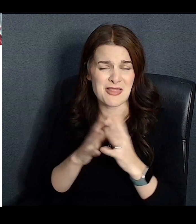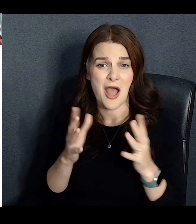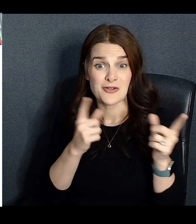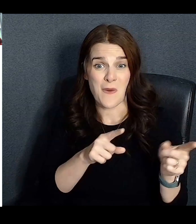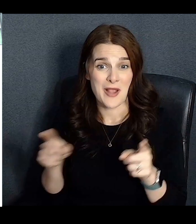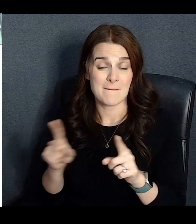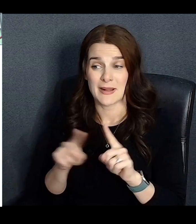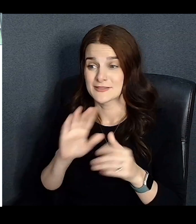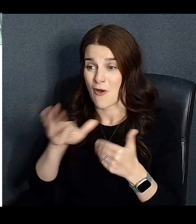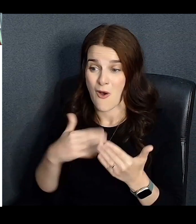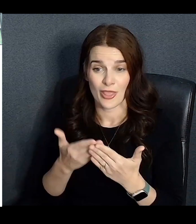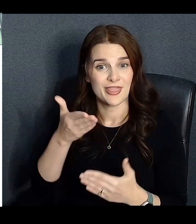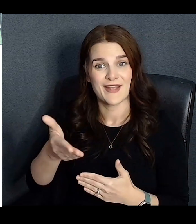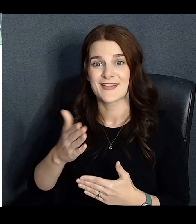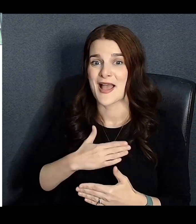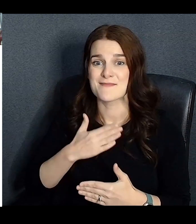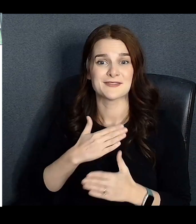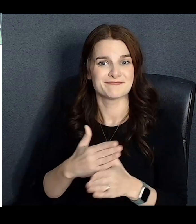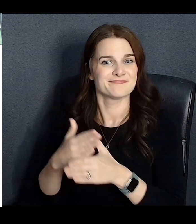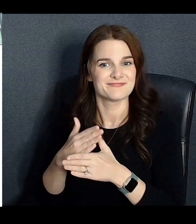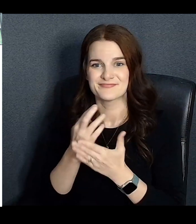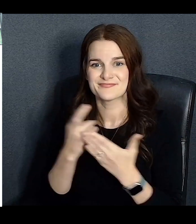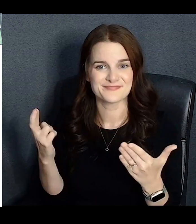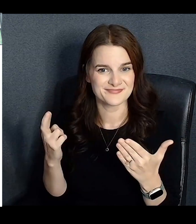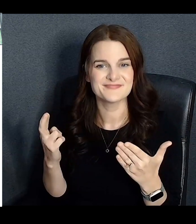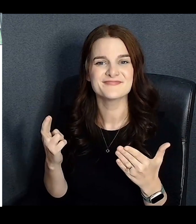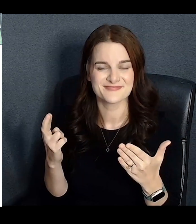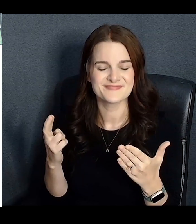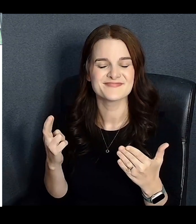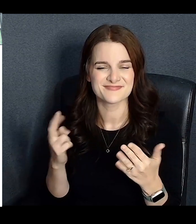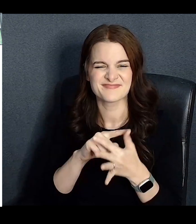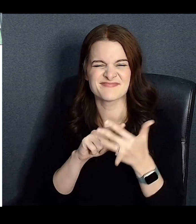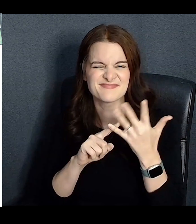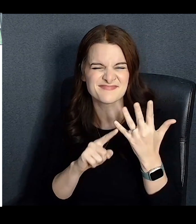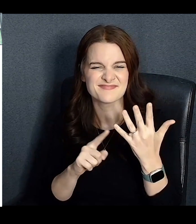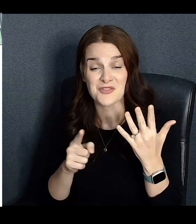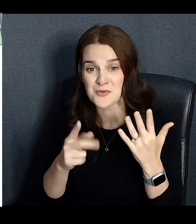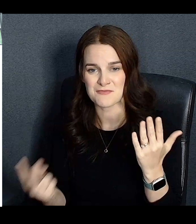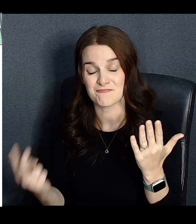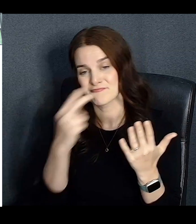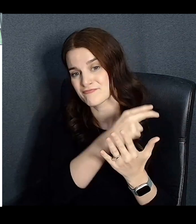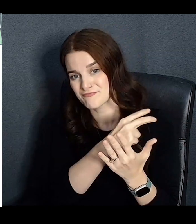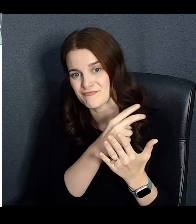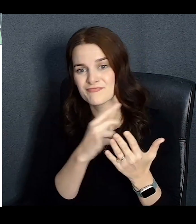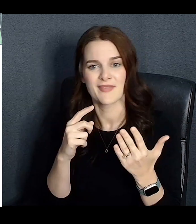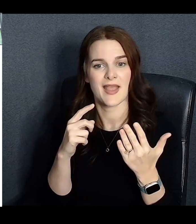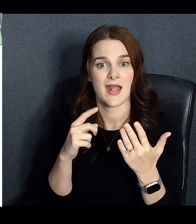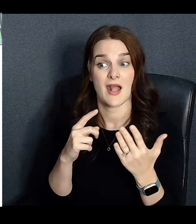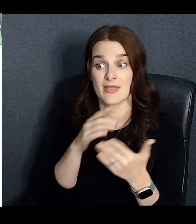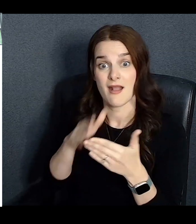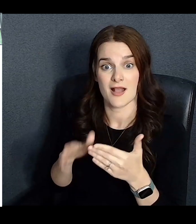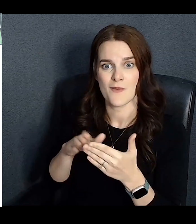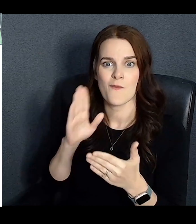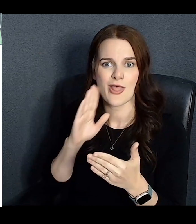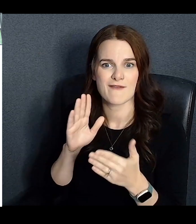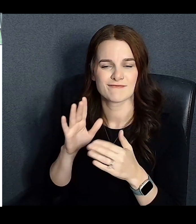so much going on. It's all there, and we're happy to share lots of resources so you can kind of review this stuff, and we'll make sure we can